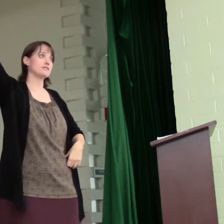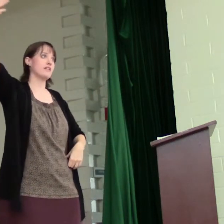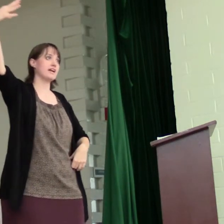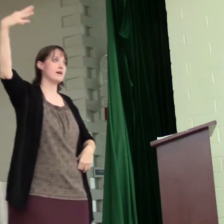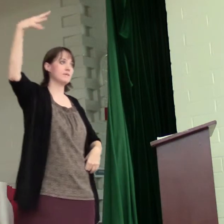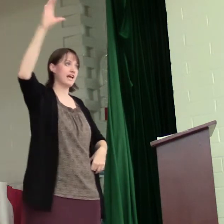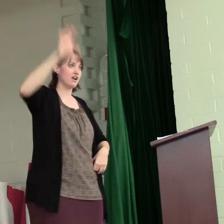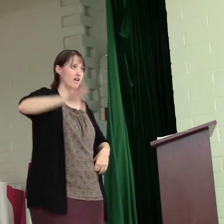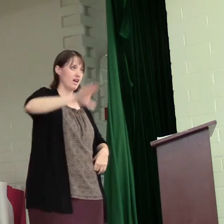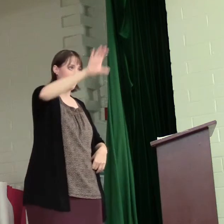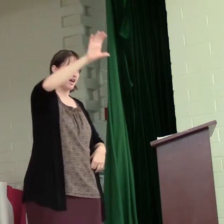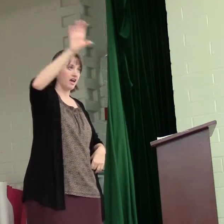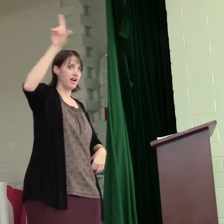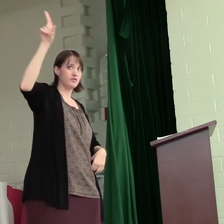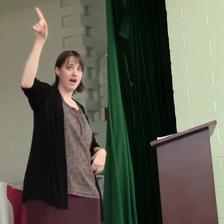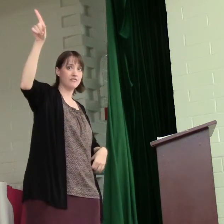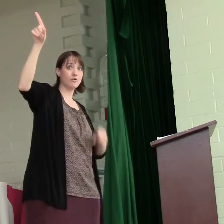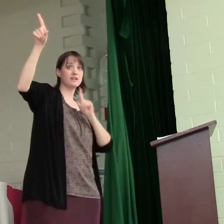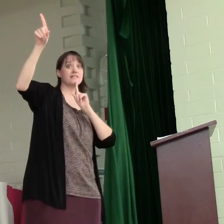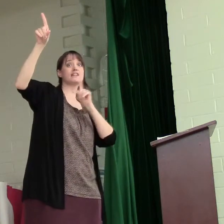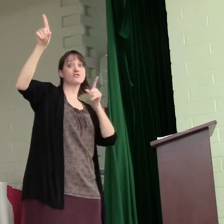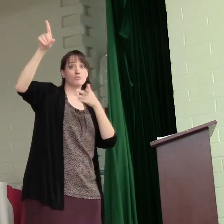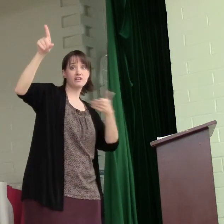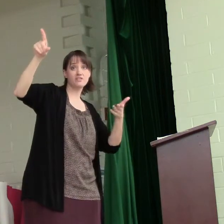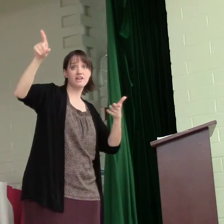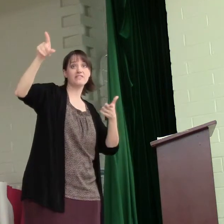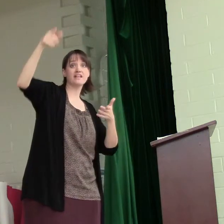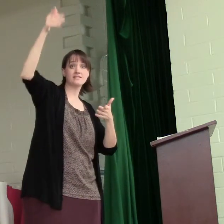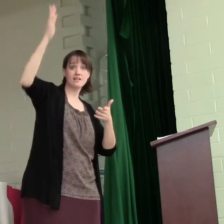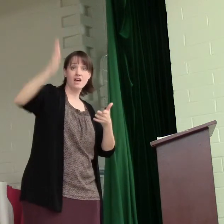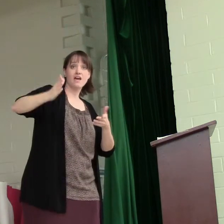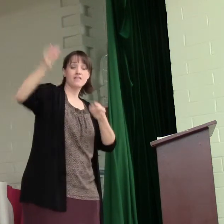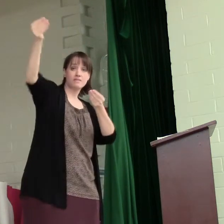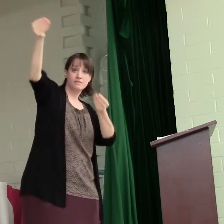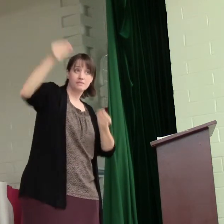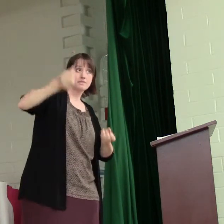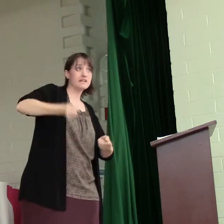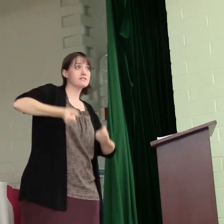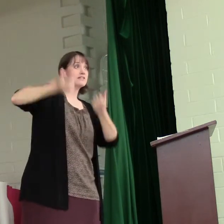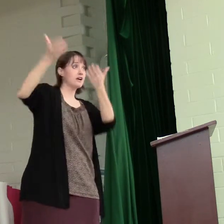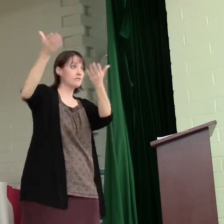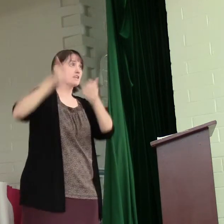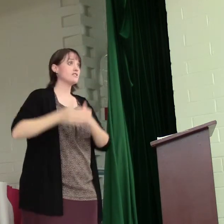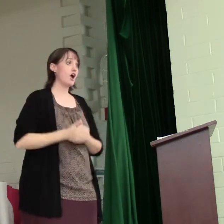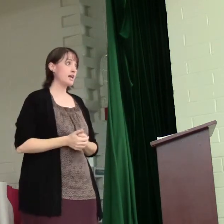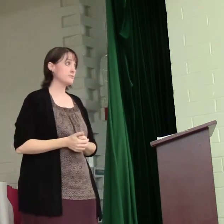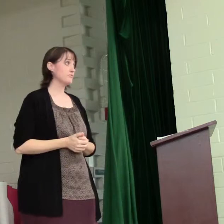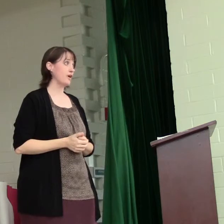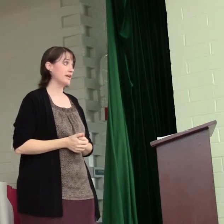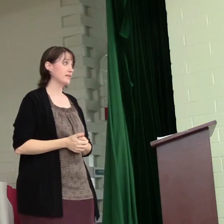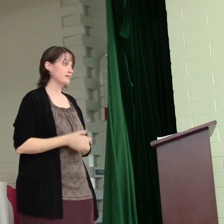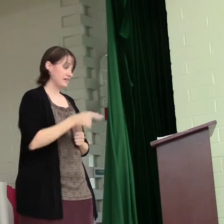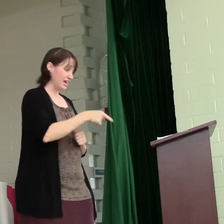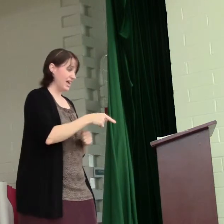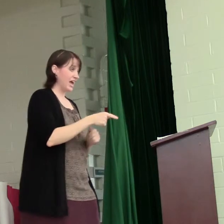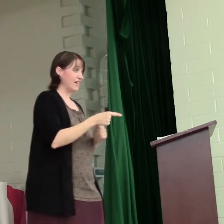the light coming down. And you have the cross. That's the real thing. That's the sacrifice God has provided. And